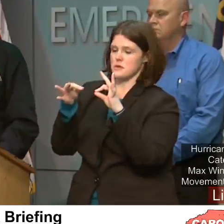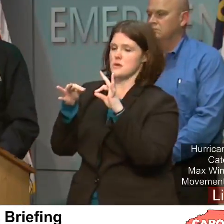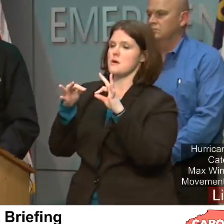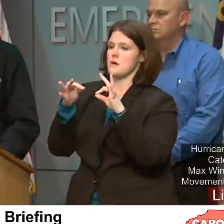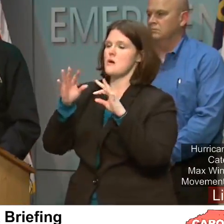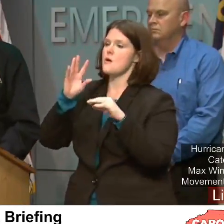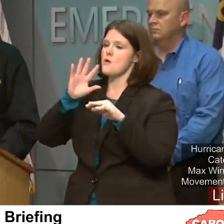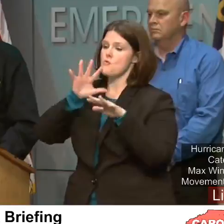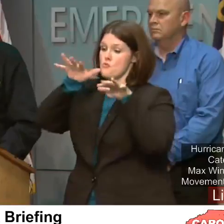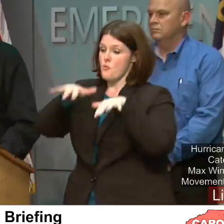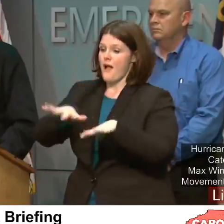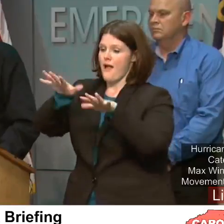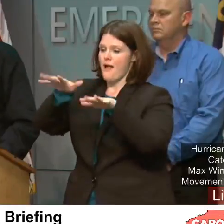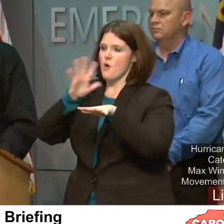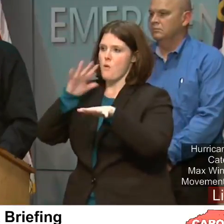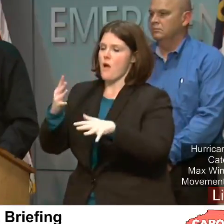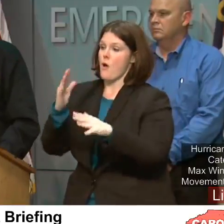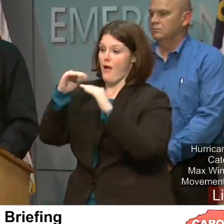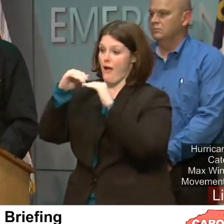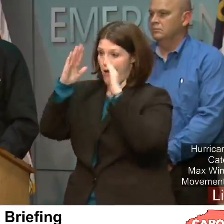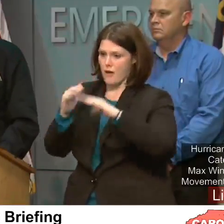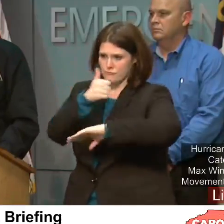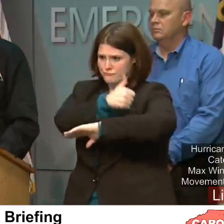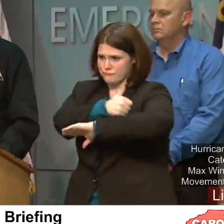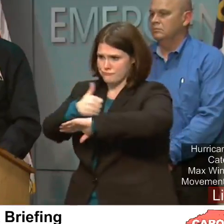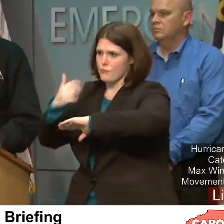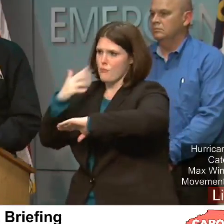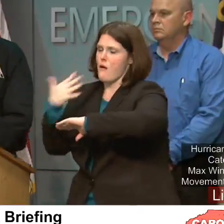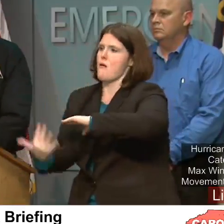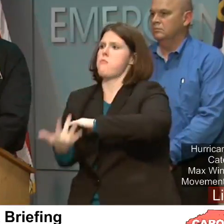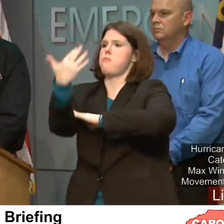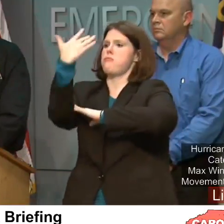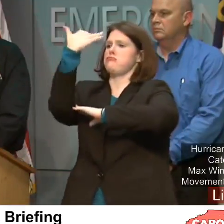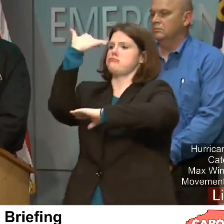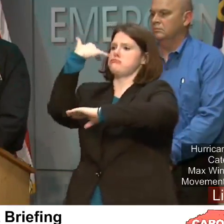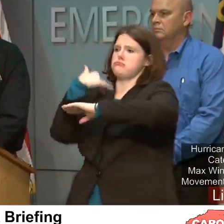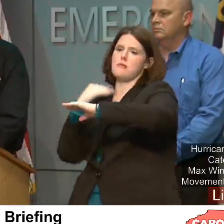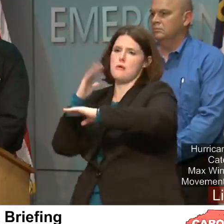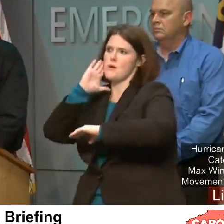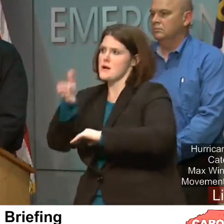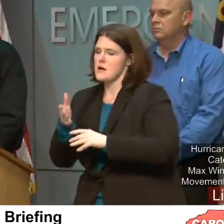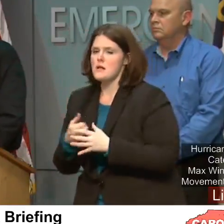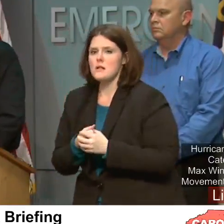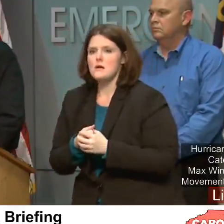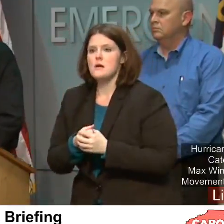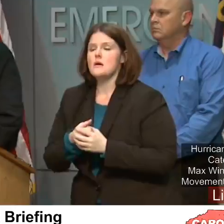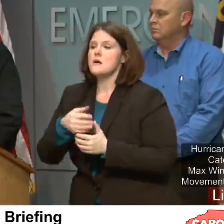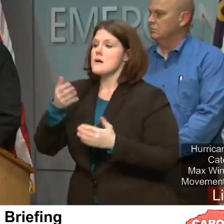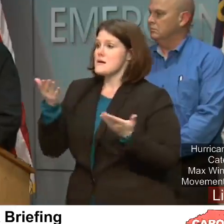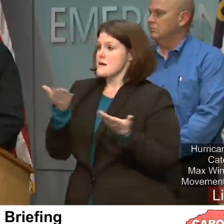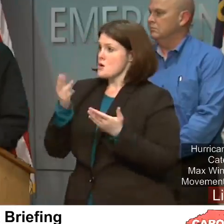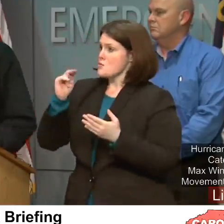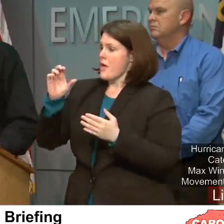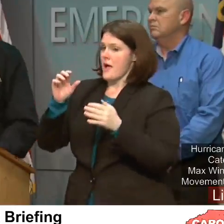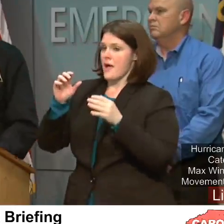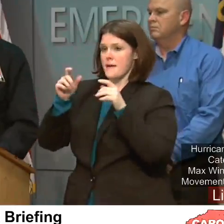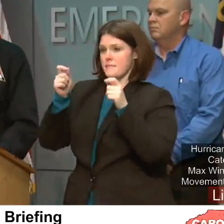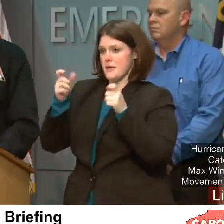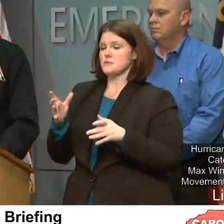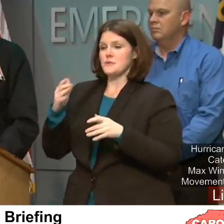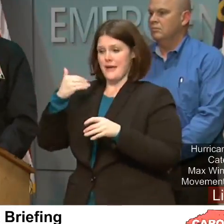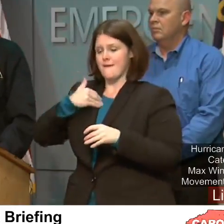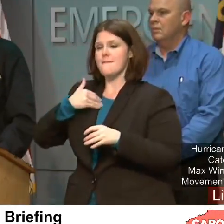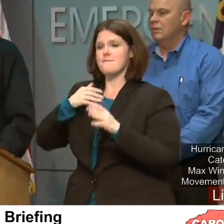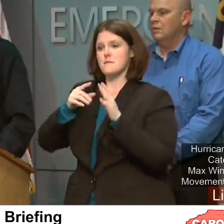surge will drown many homes. Expert modeling here at North Carolina Emergency Management shows that